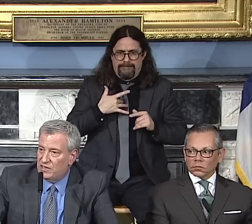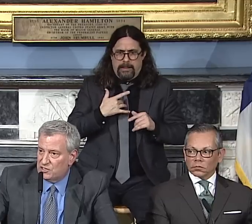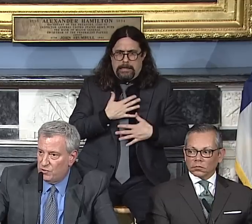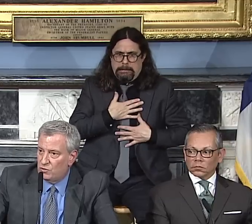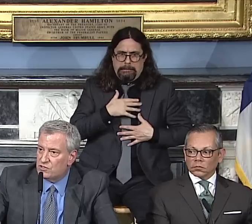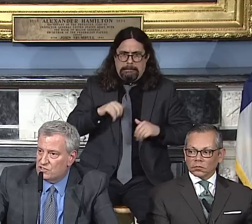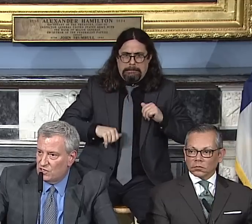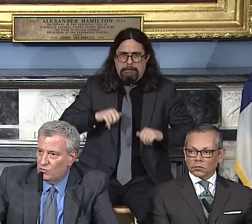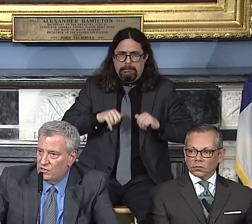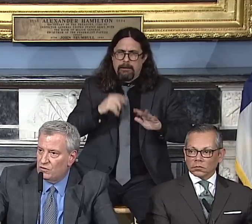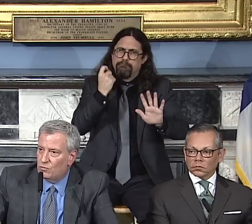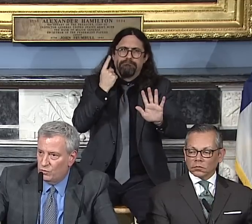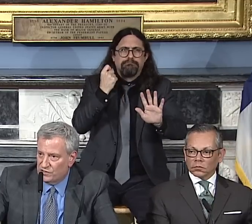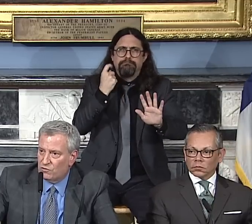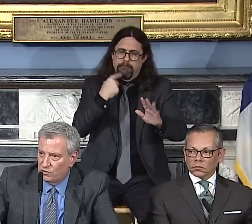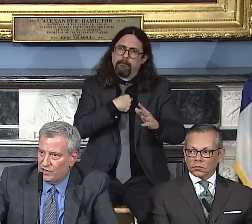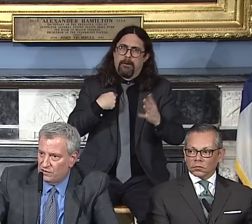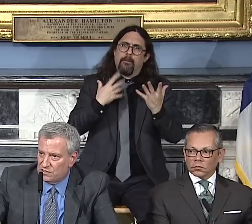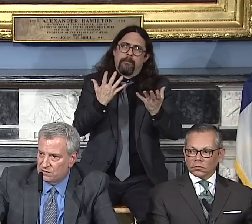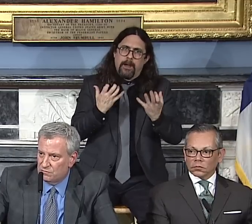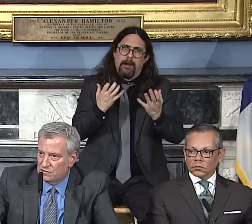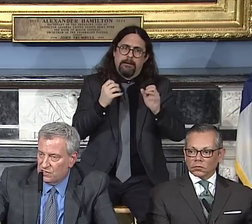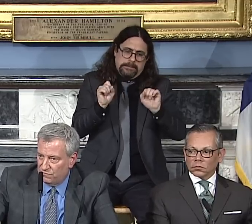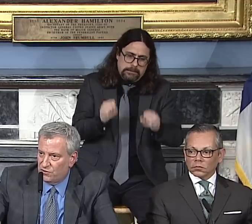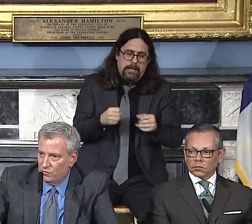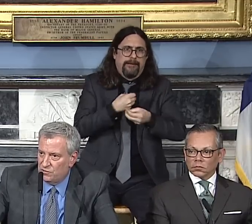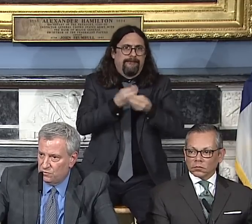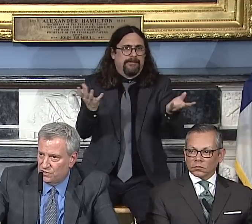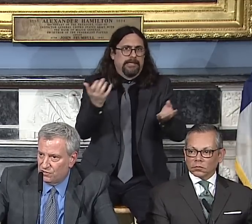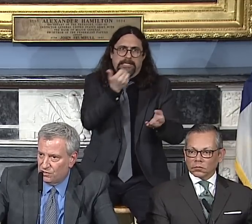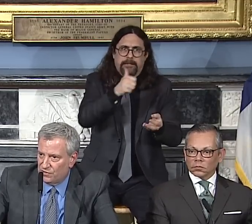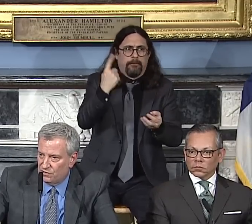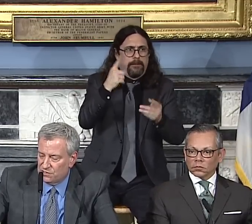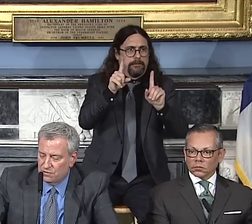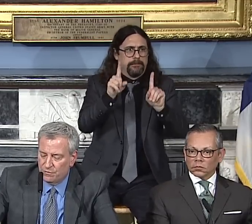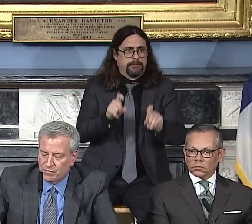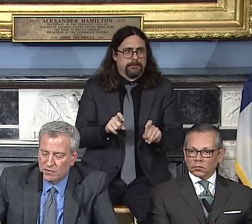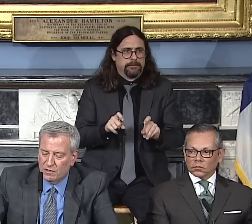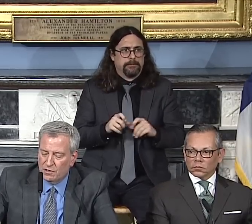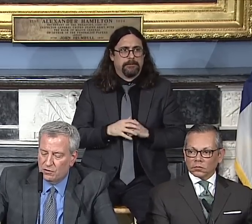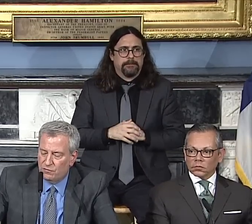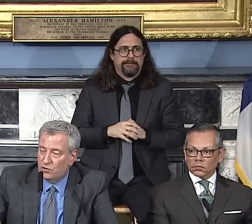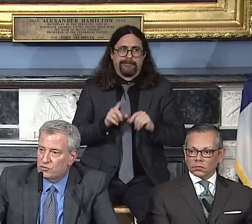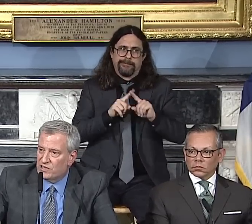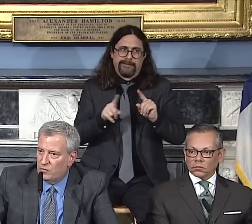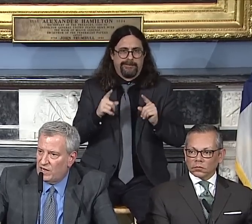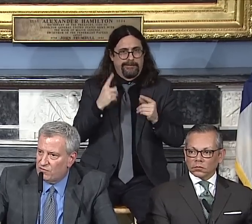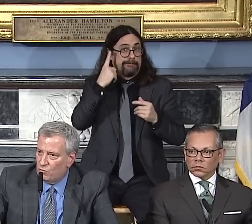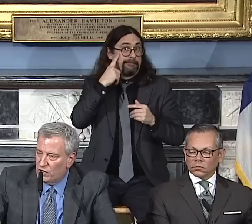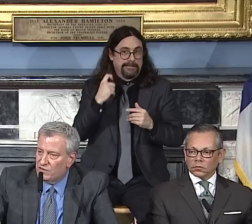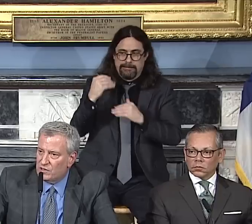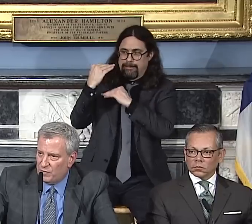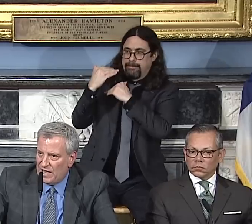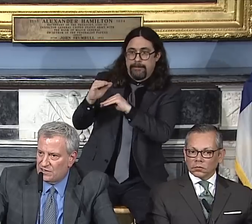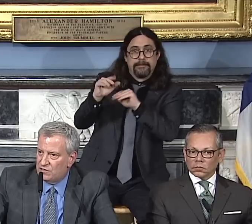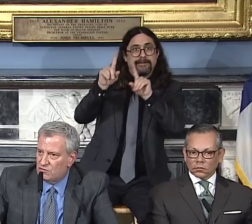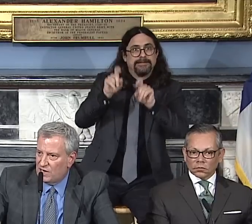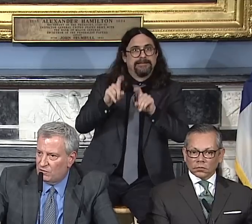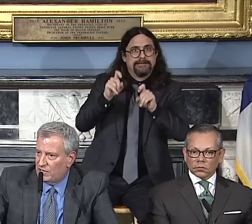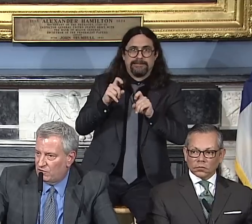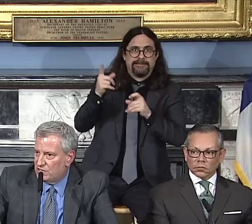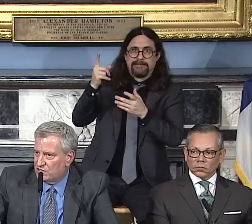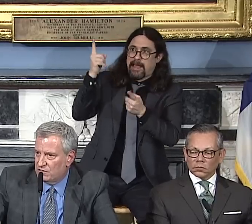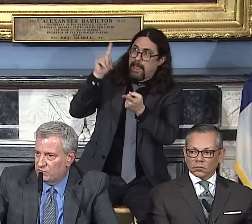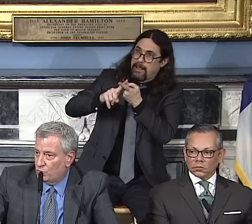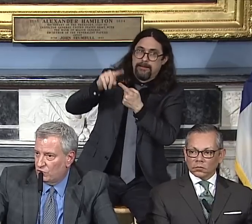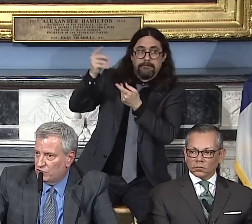who have been exposed to someone with coronavirus, confirmed with coronavirus, folks who have come back from one of the impacted